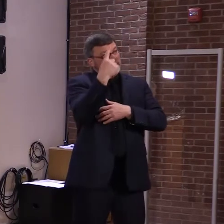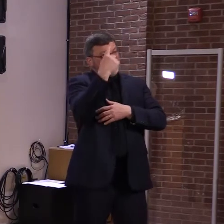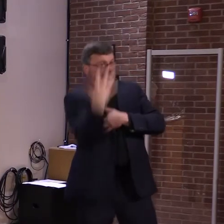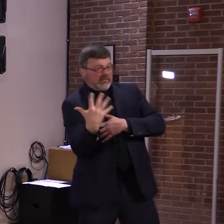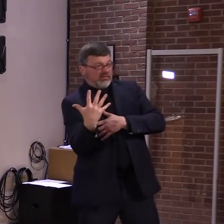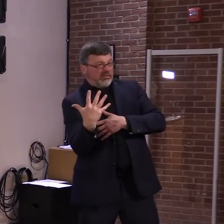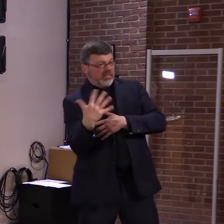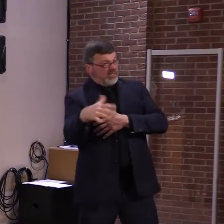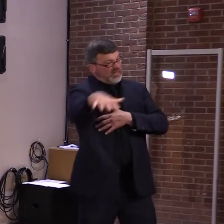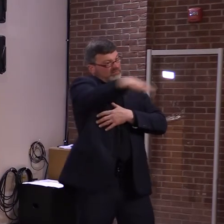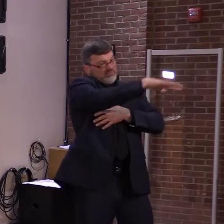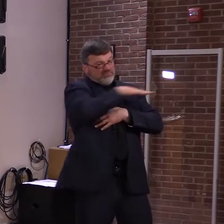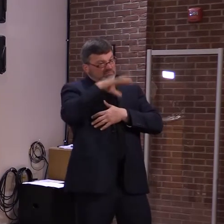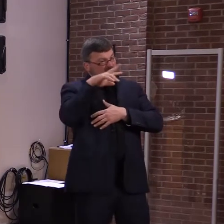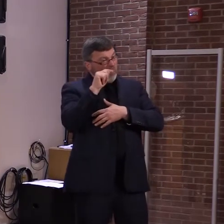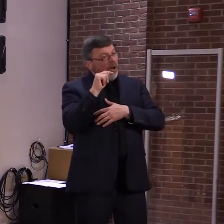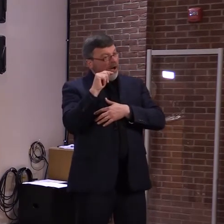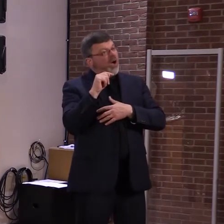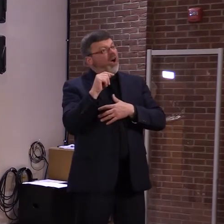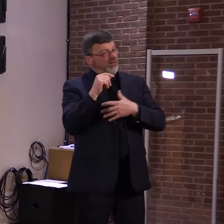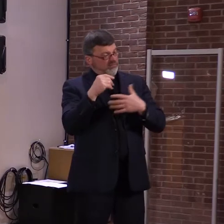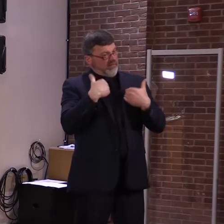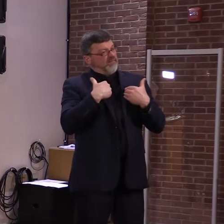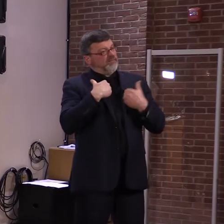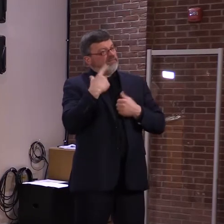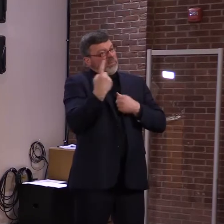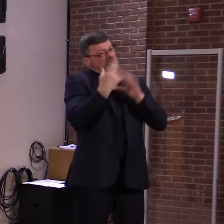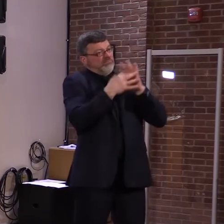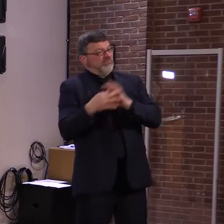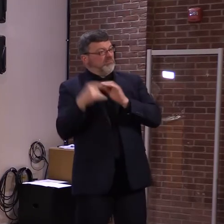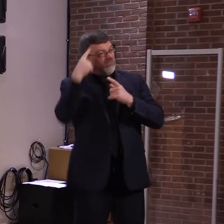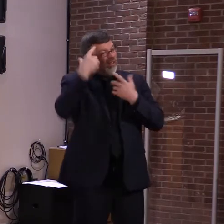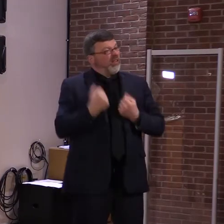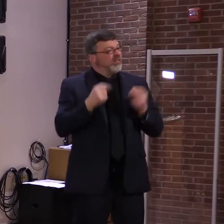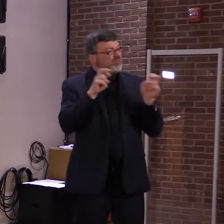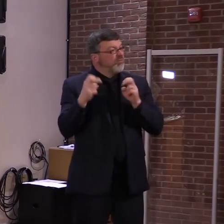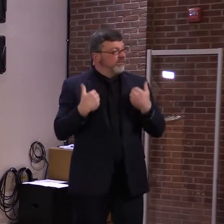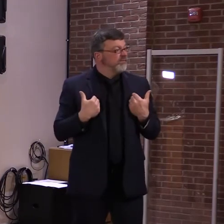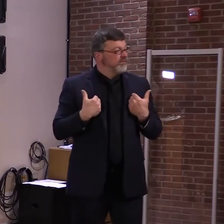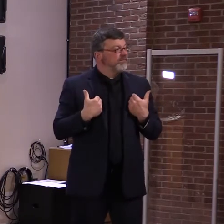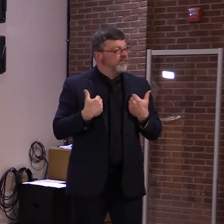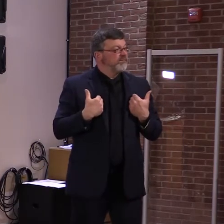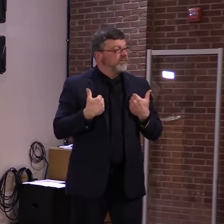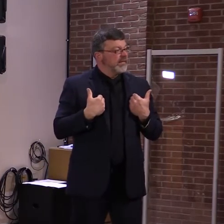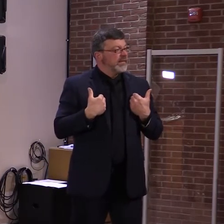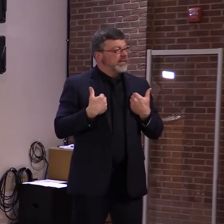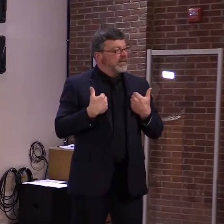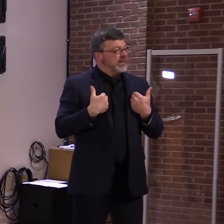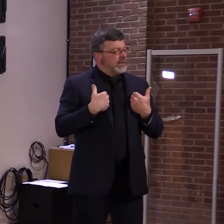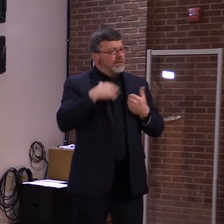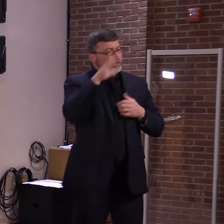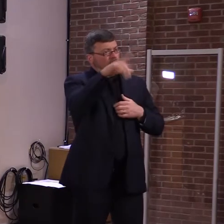struggling, please reach out for help. You can call the National Suicide Hotline at